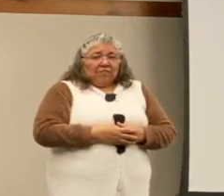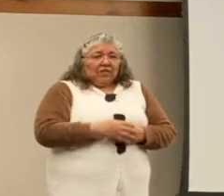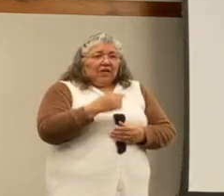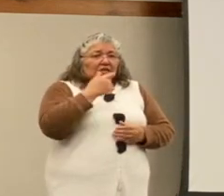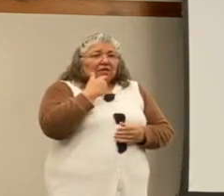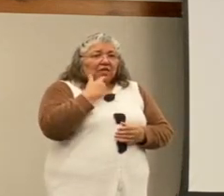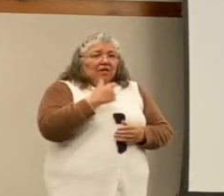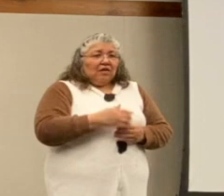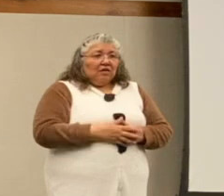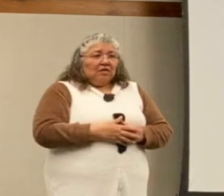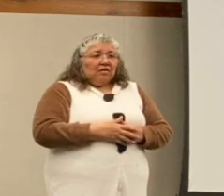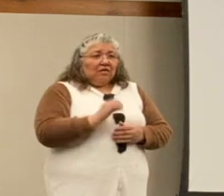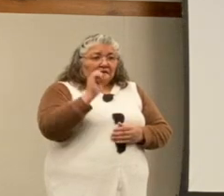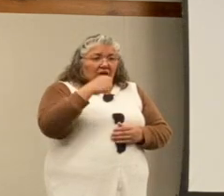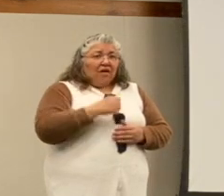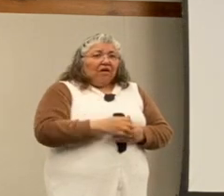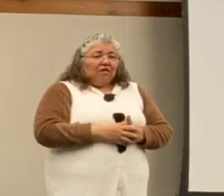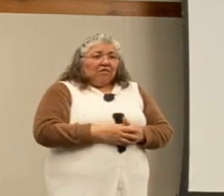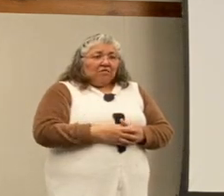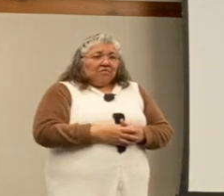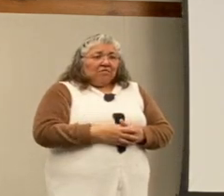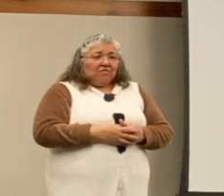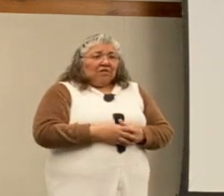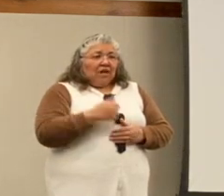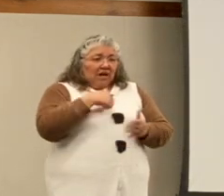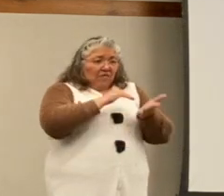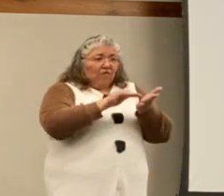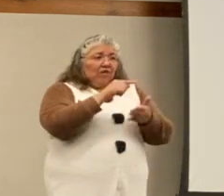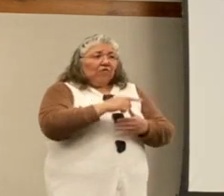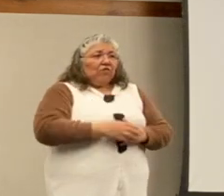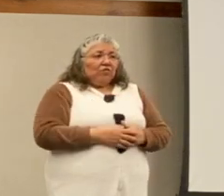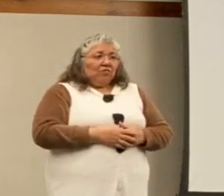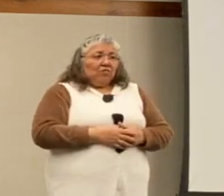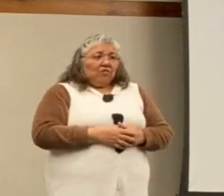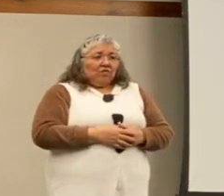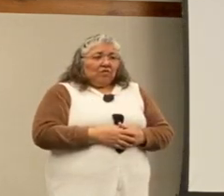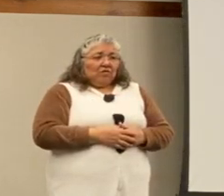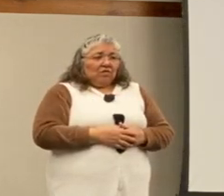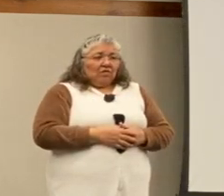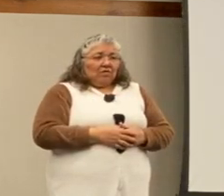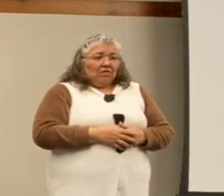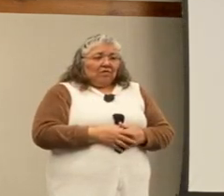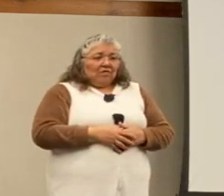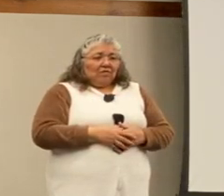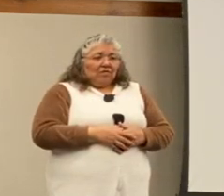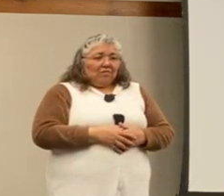And they said, yeah, I forgive you.